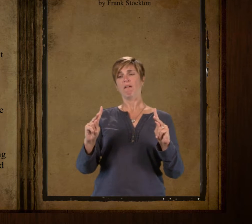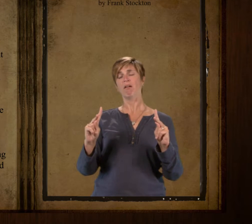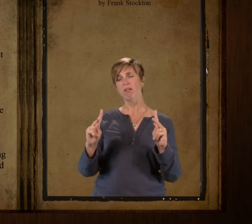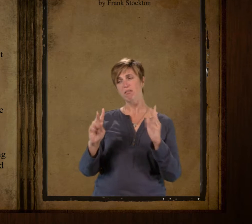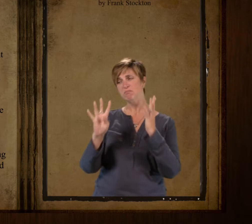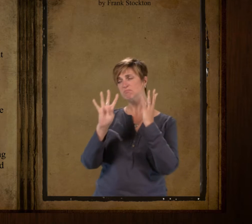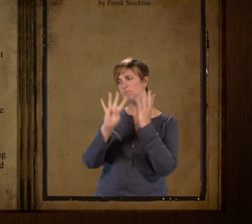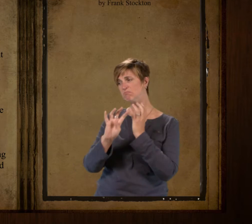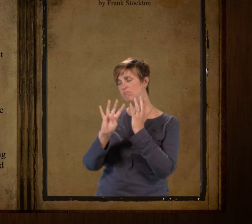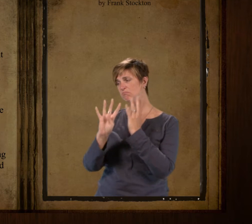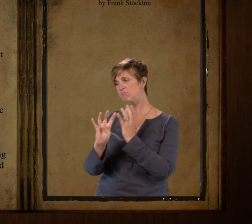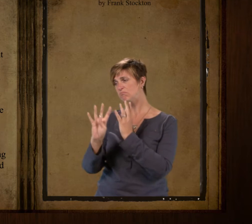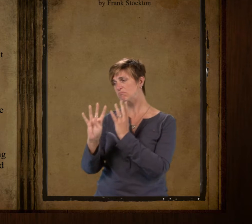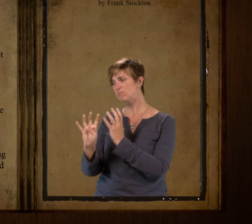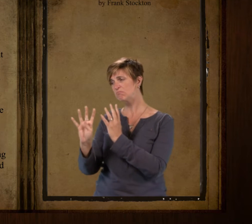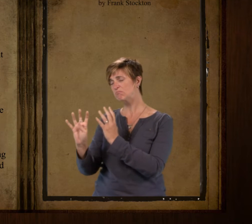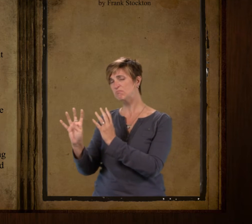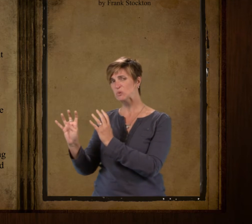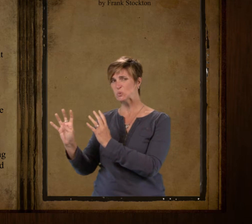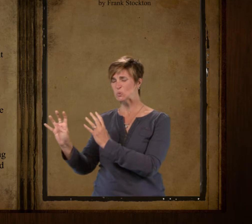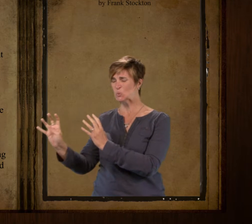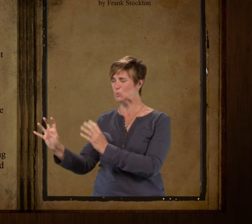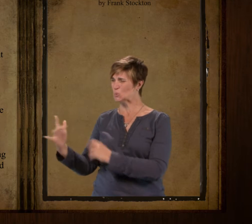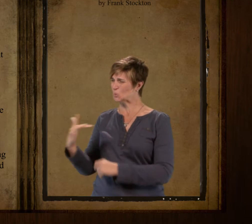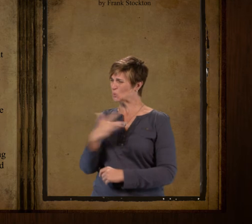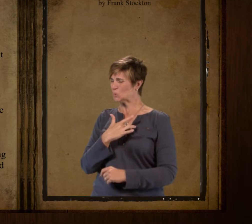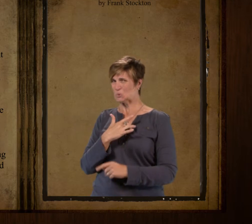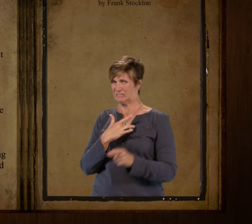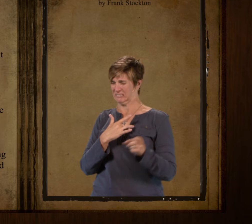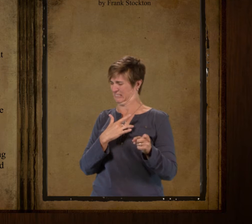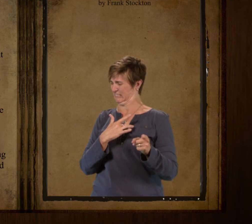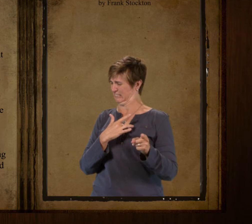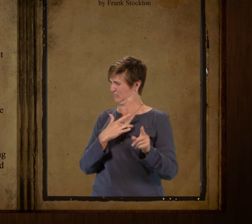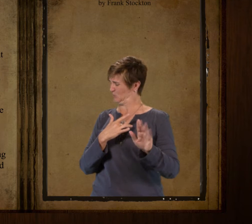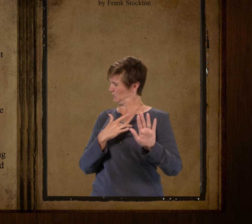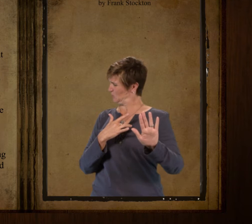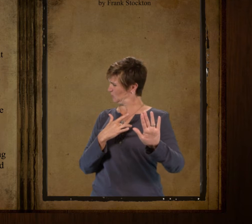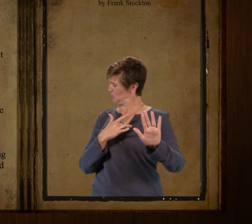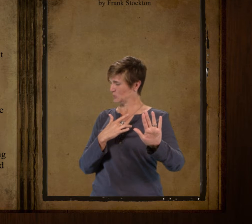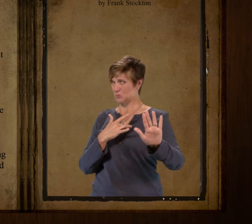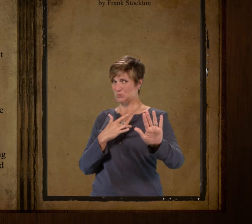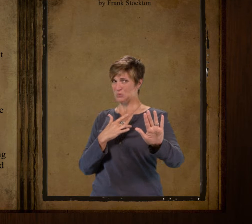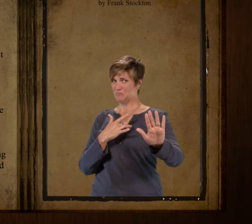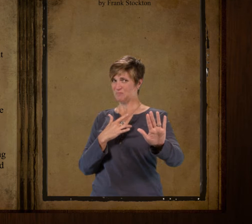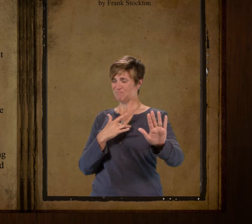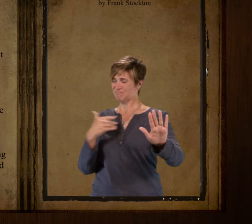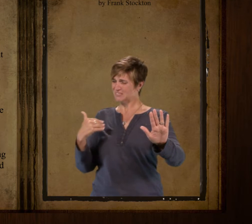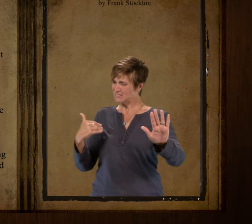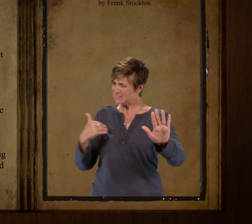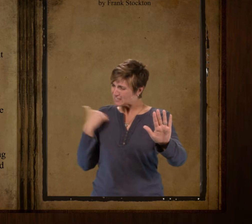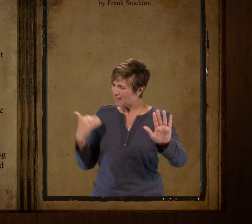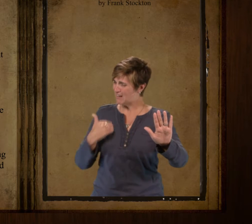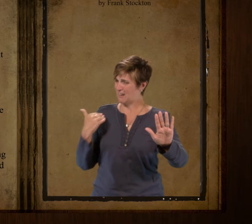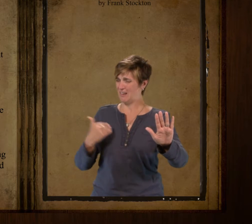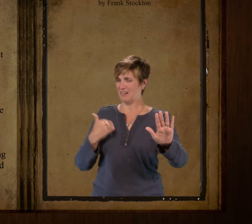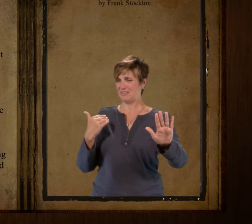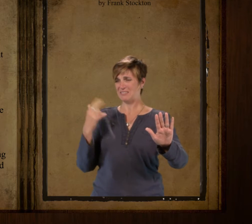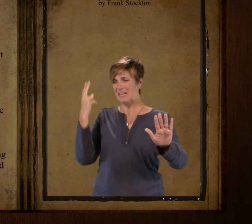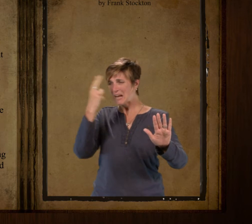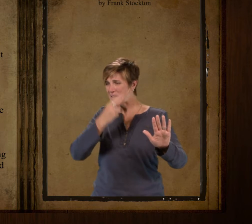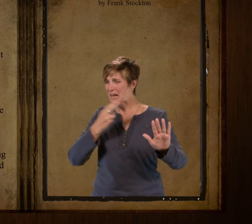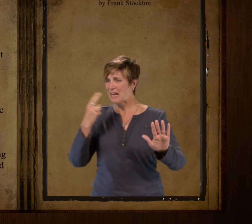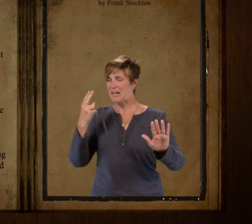the outer rim of the arena, and the vast audience, with bowed heads and downcast